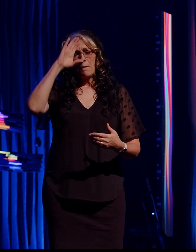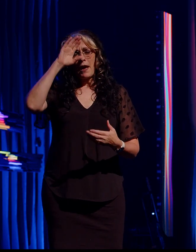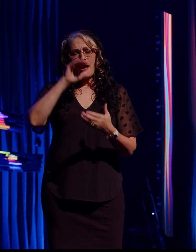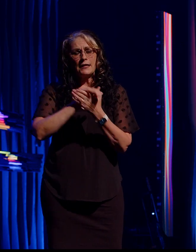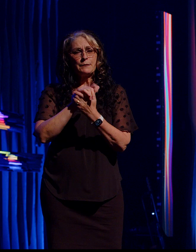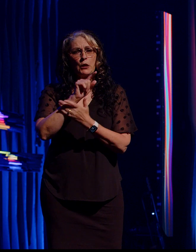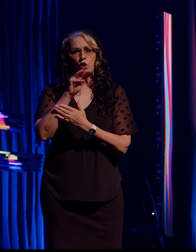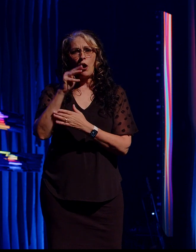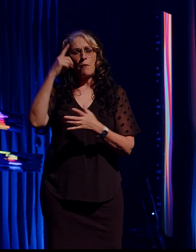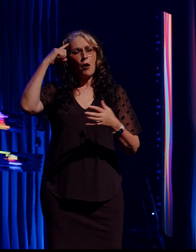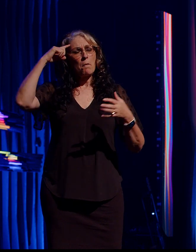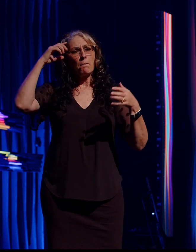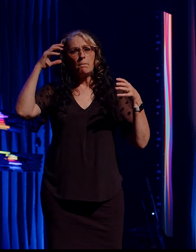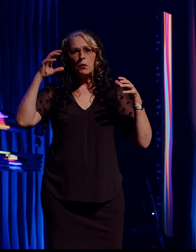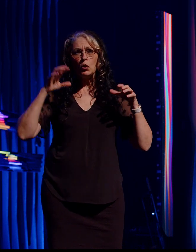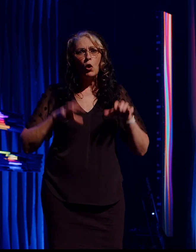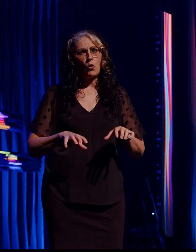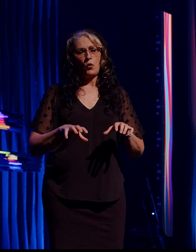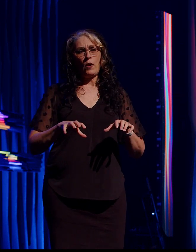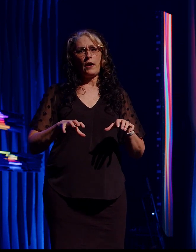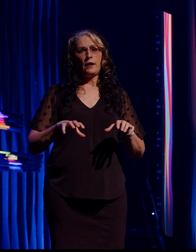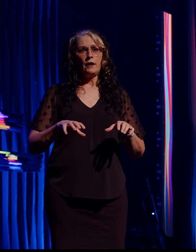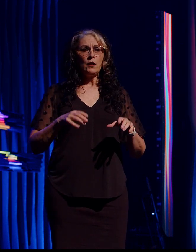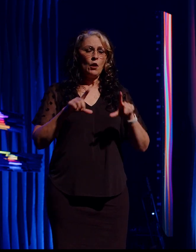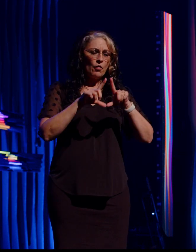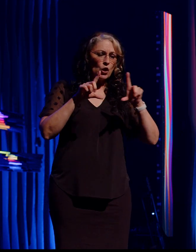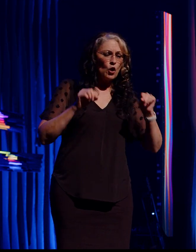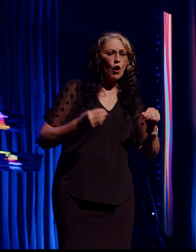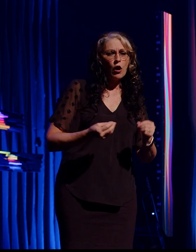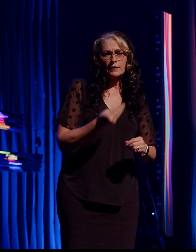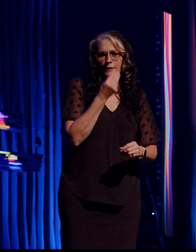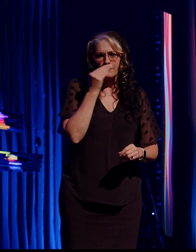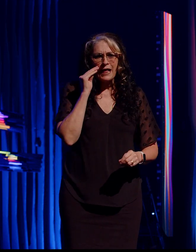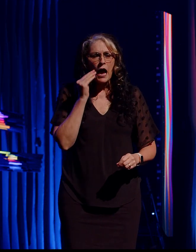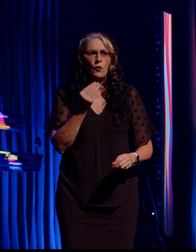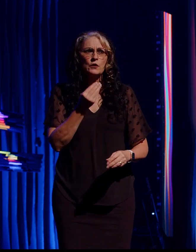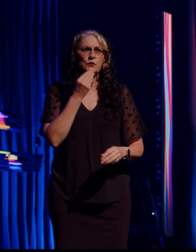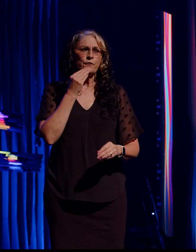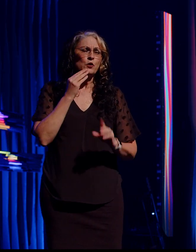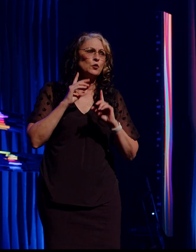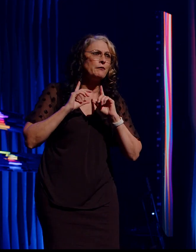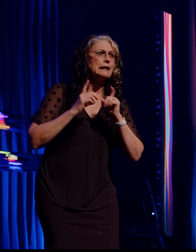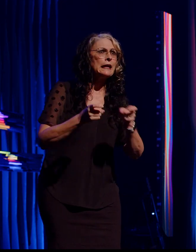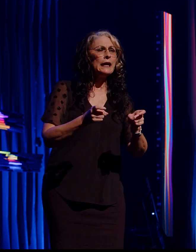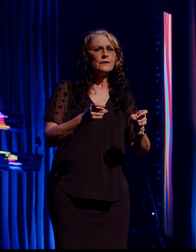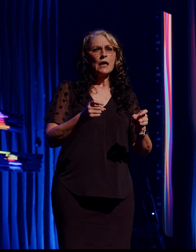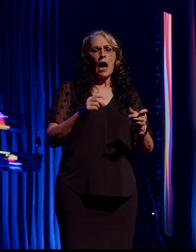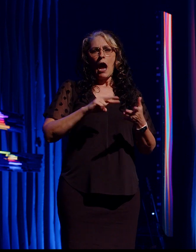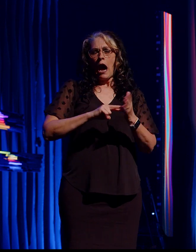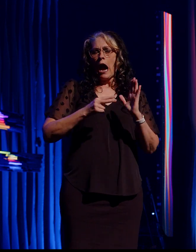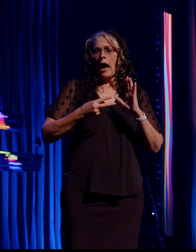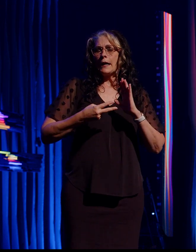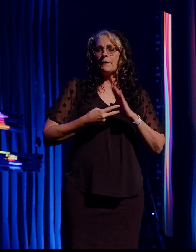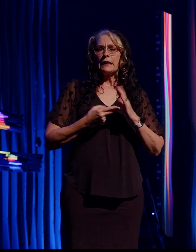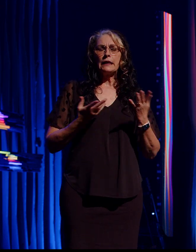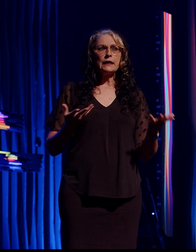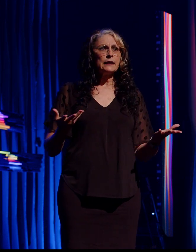away from the cards, the flowers, the food, the gifts,